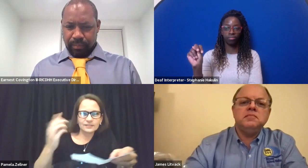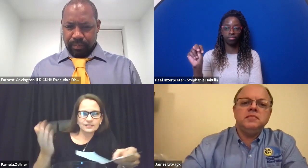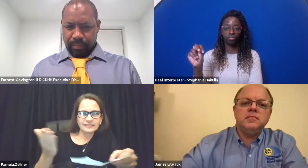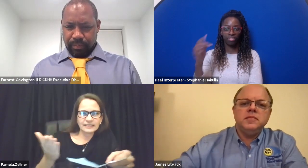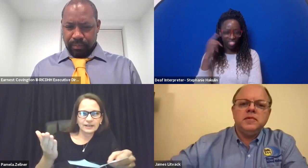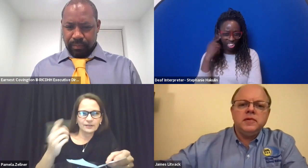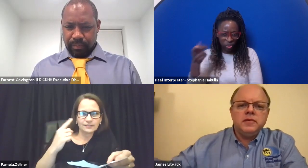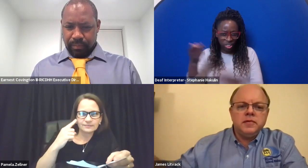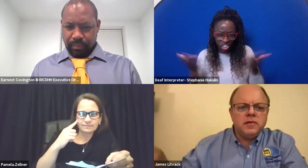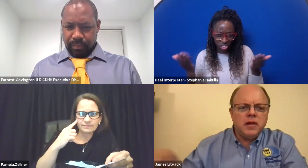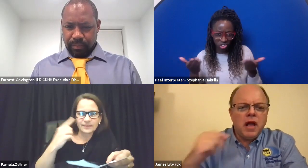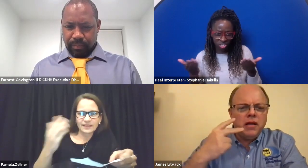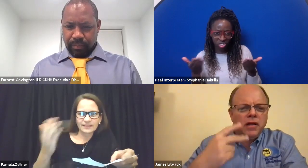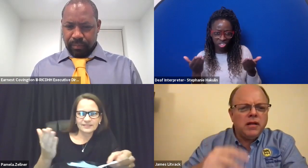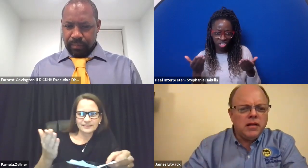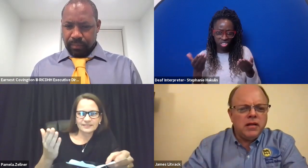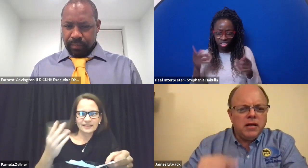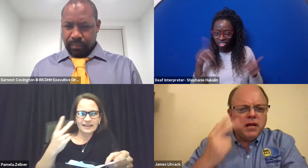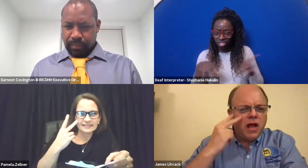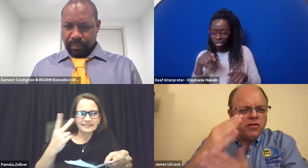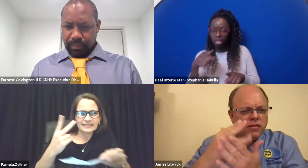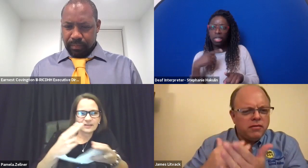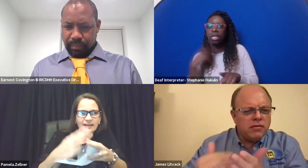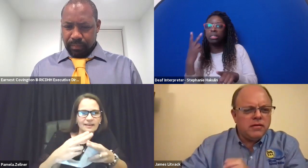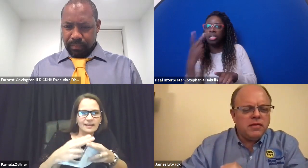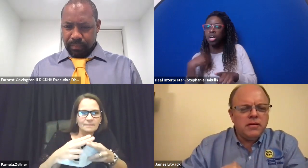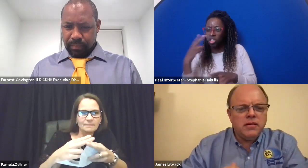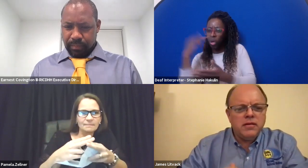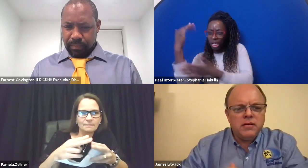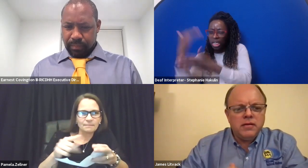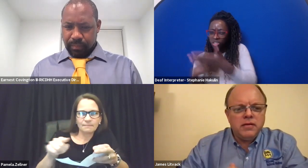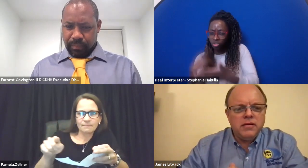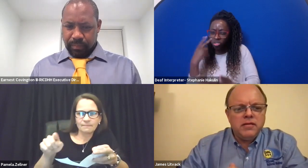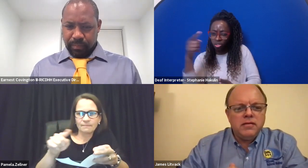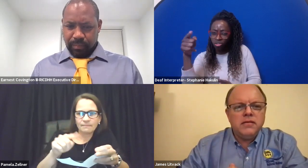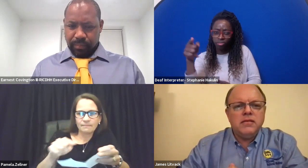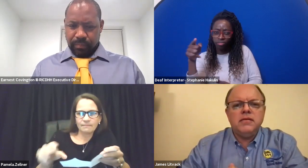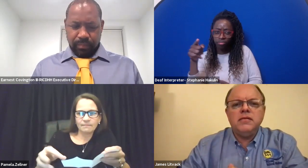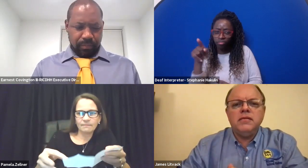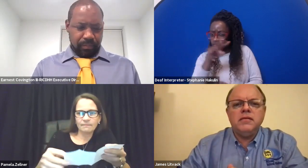Corn. I believe you are here, Soka. I saw your name.